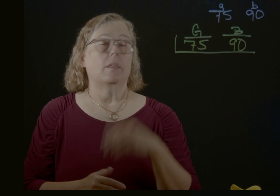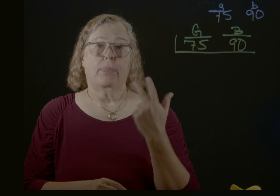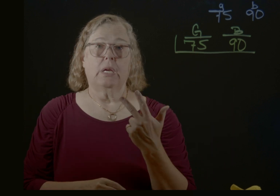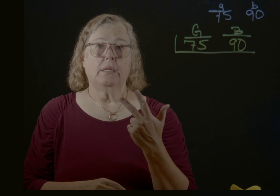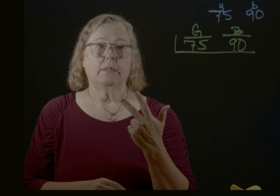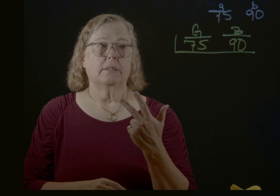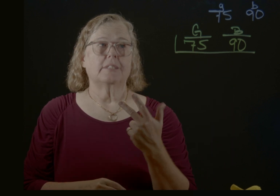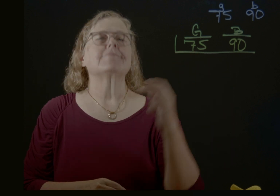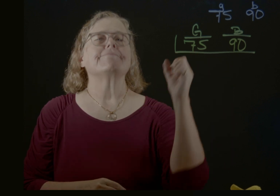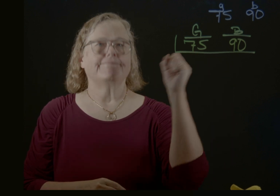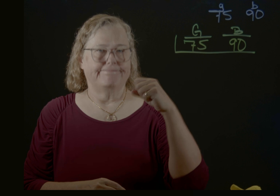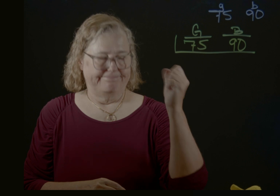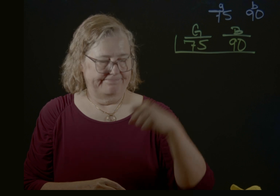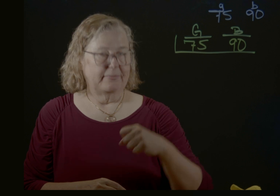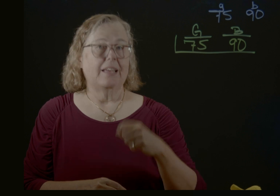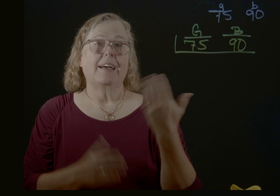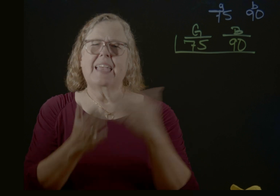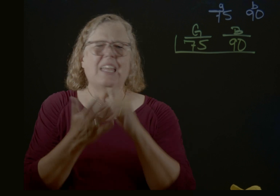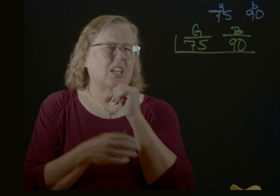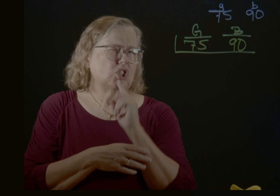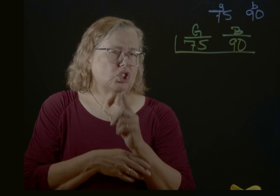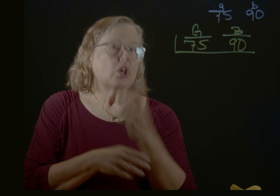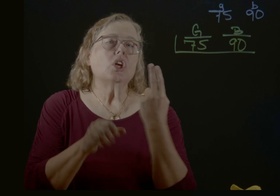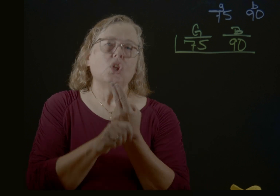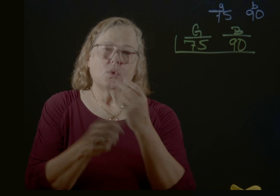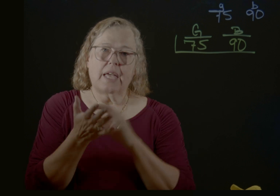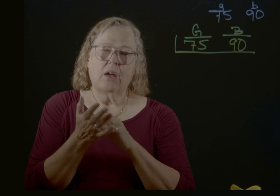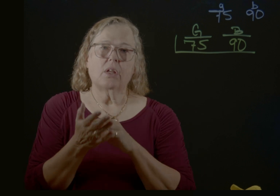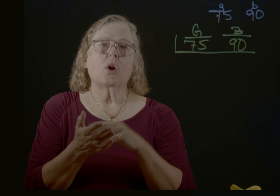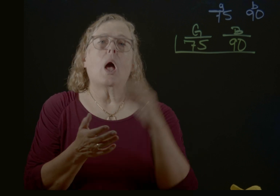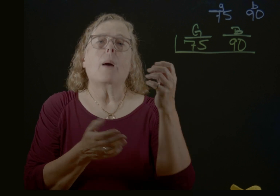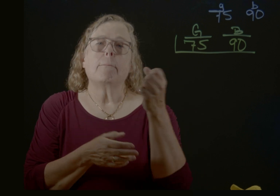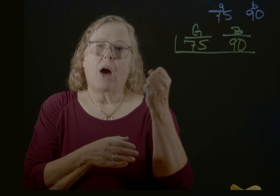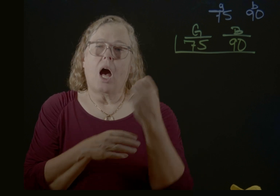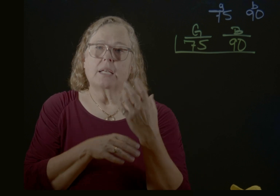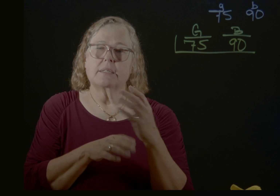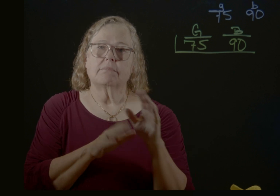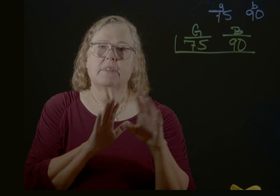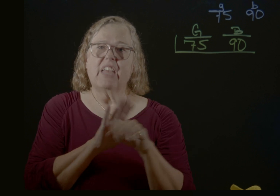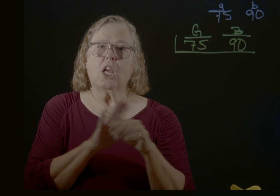3? Yes. Again, if you're not sure, check with a calculator. Pause the video.